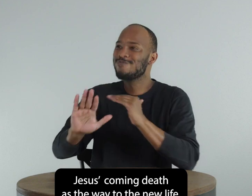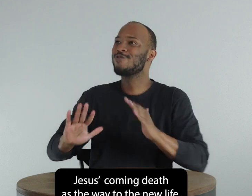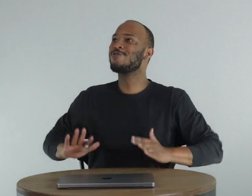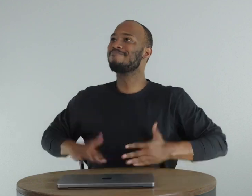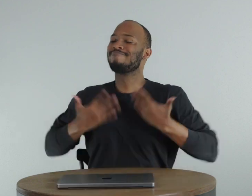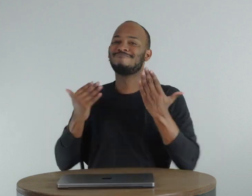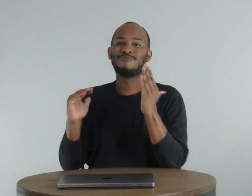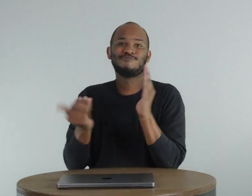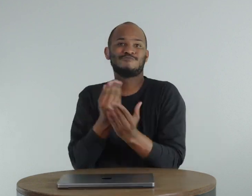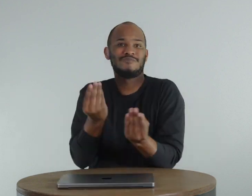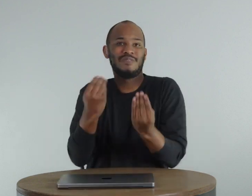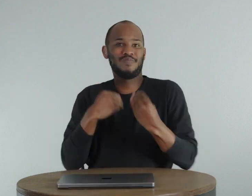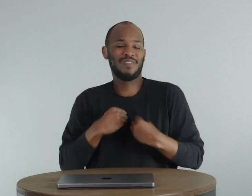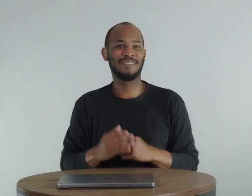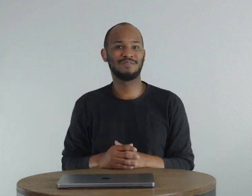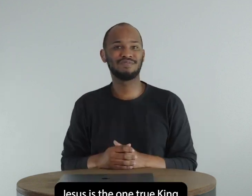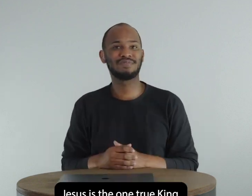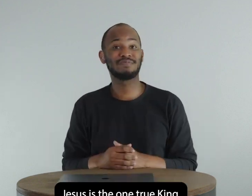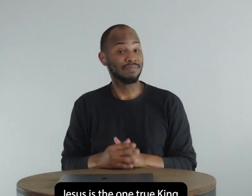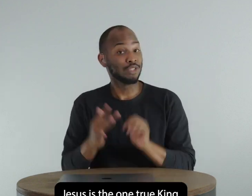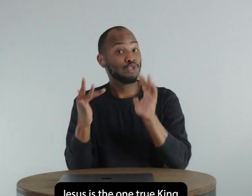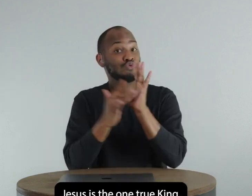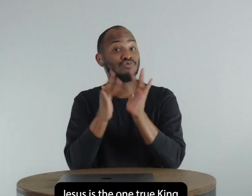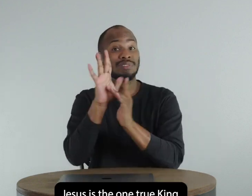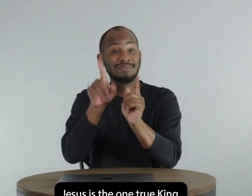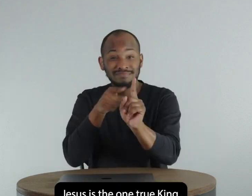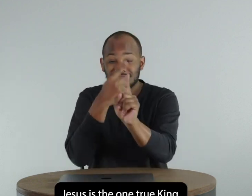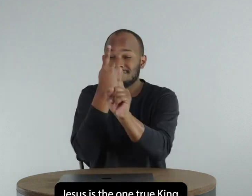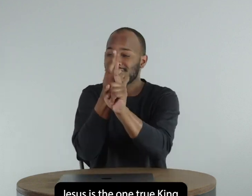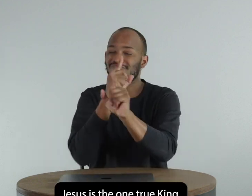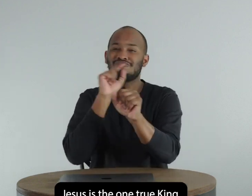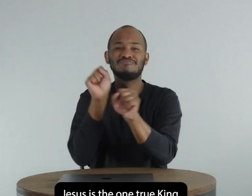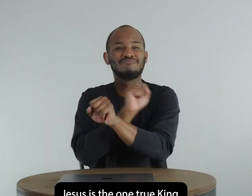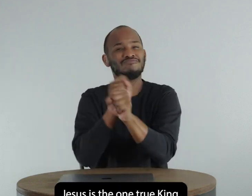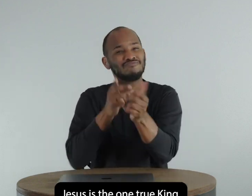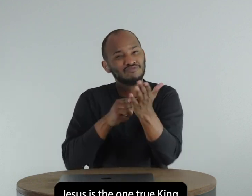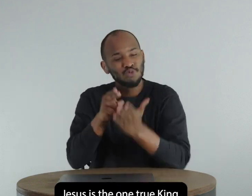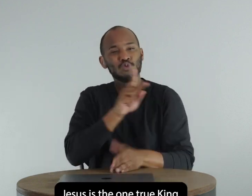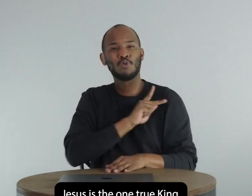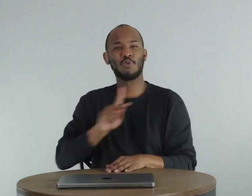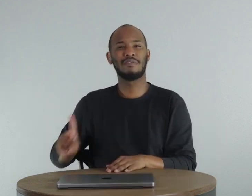life. Jesus is the one true King